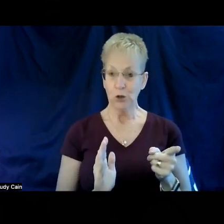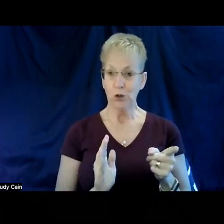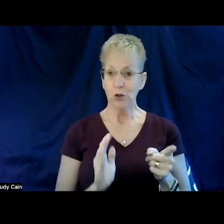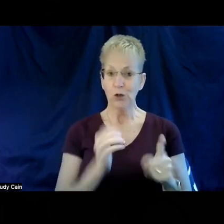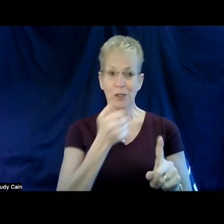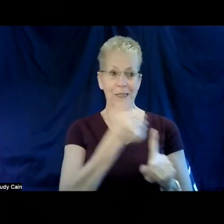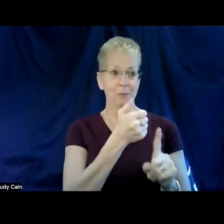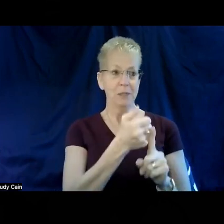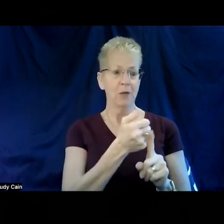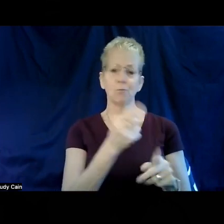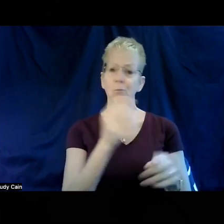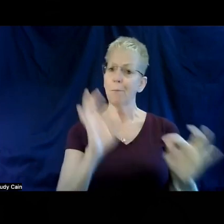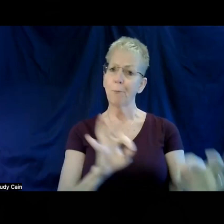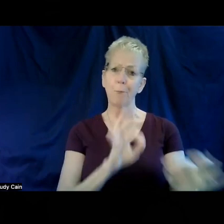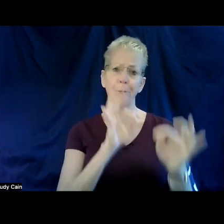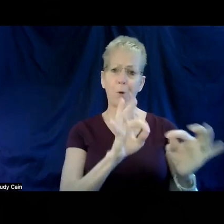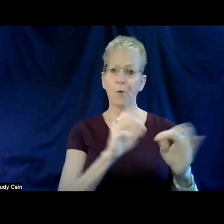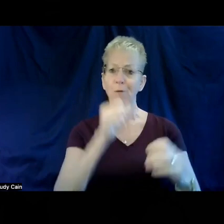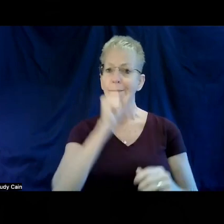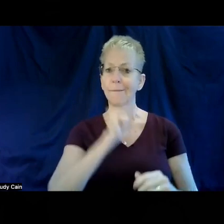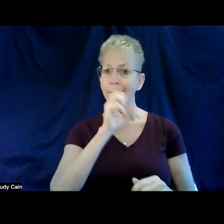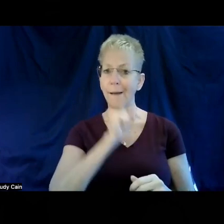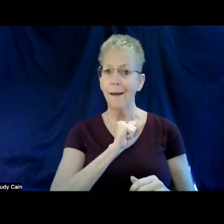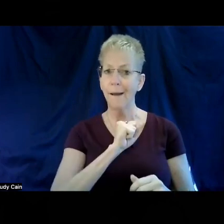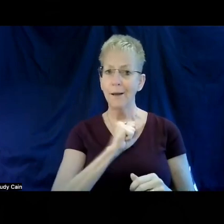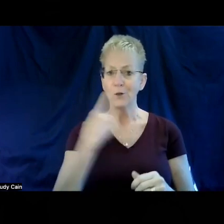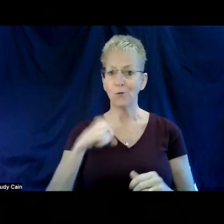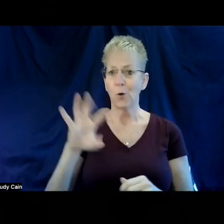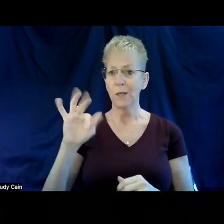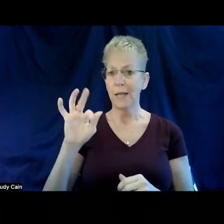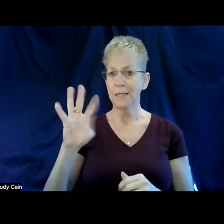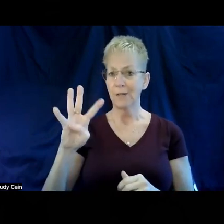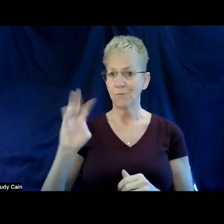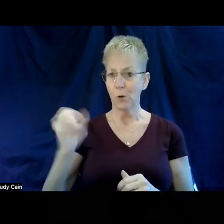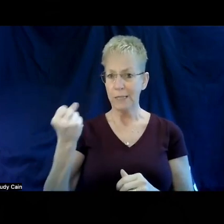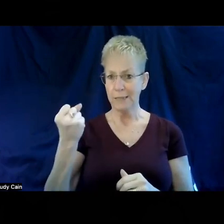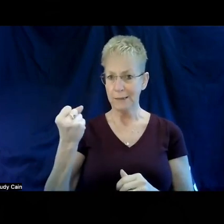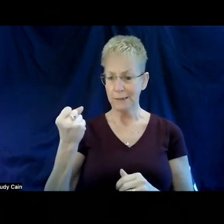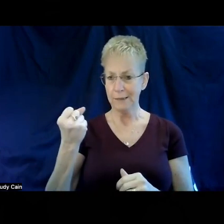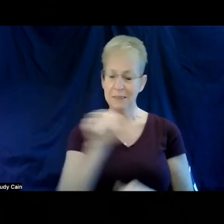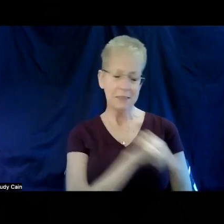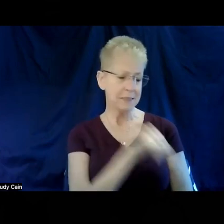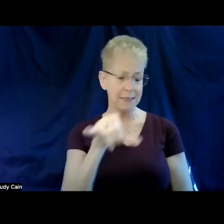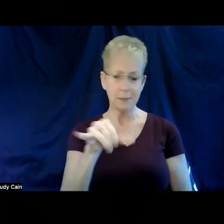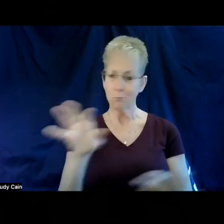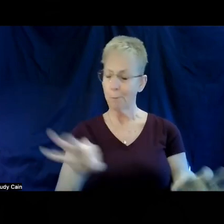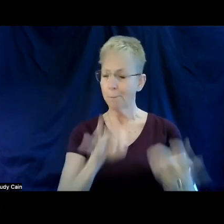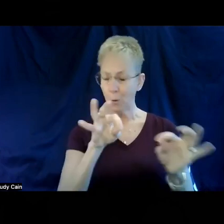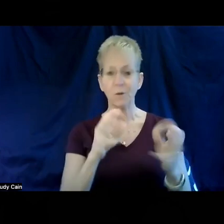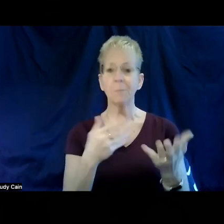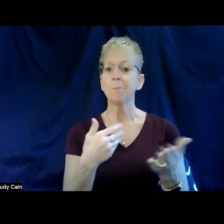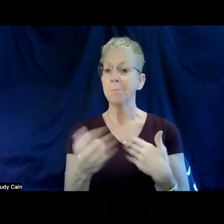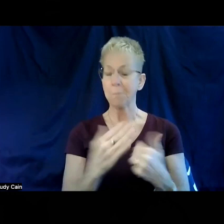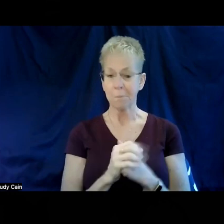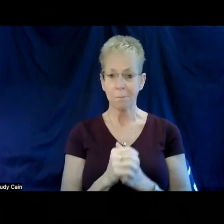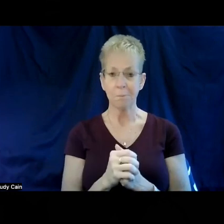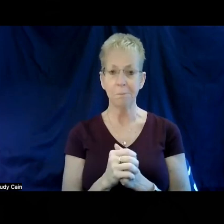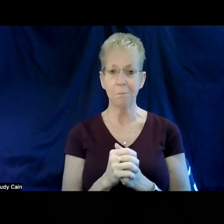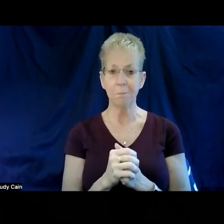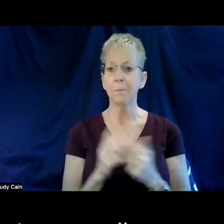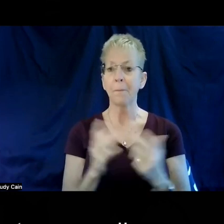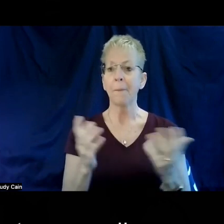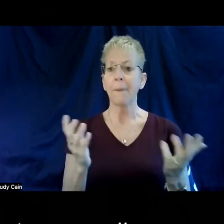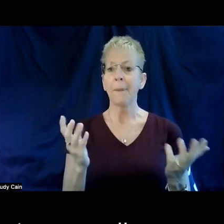just the right age in the war in the 40s, as Wimsey was when he came, fictional Wimsey, when he came out of the